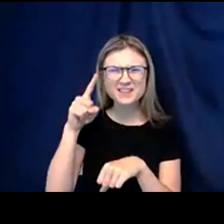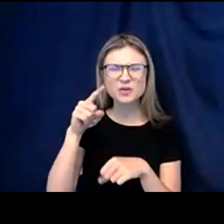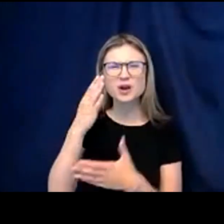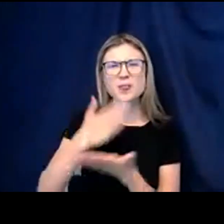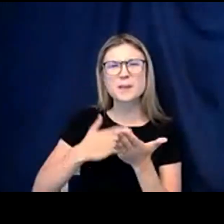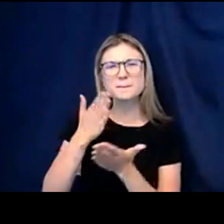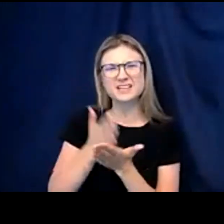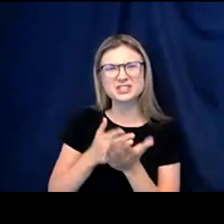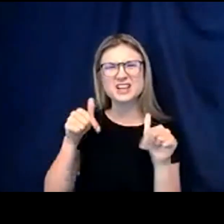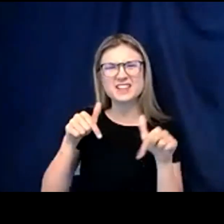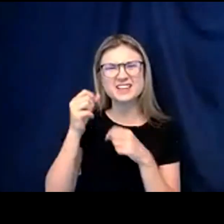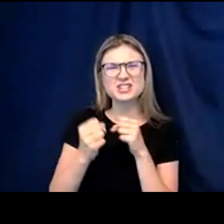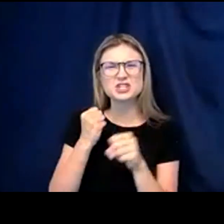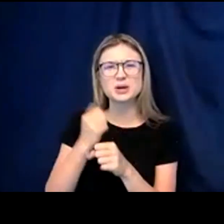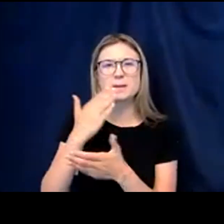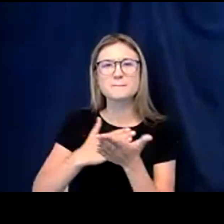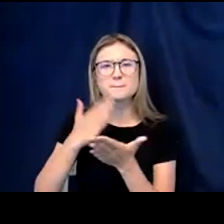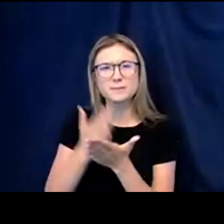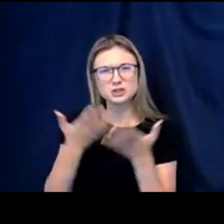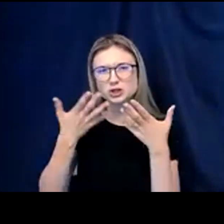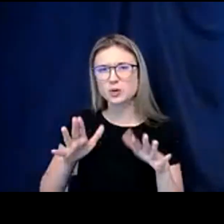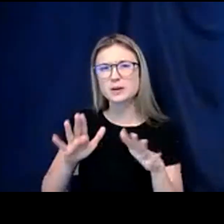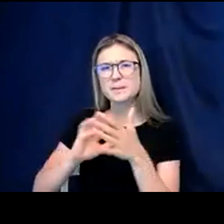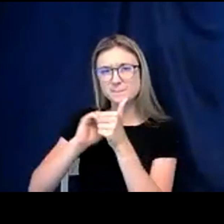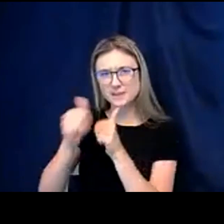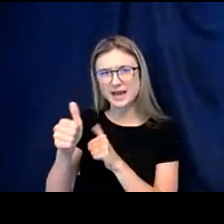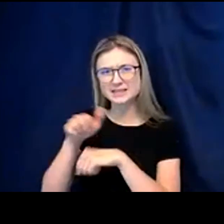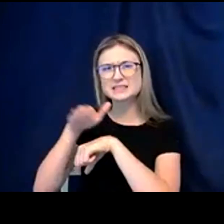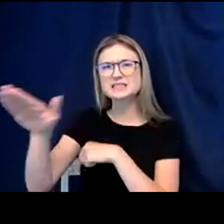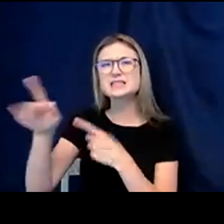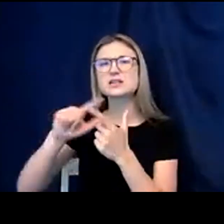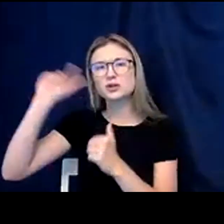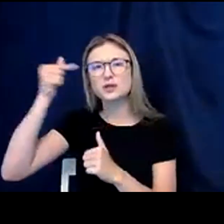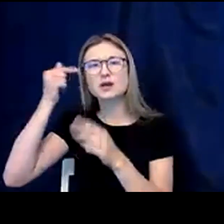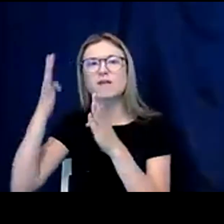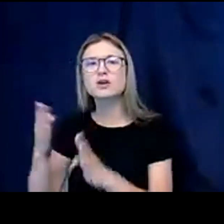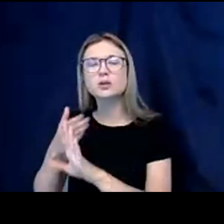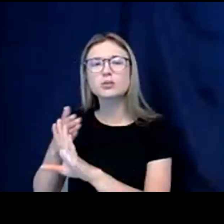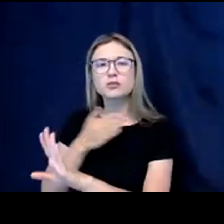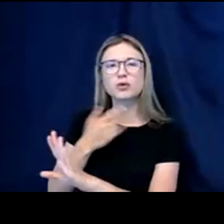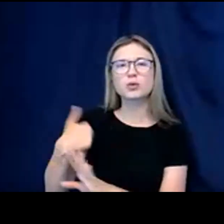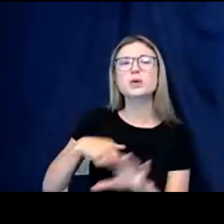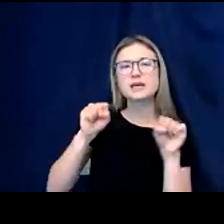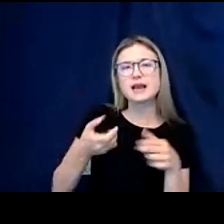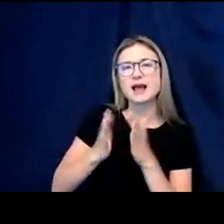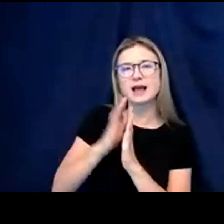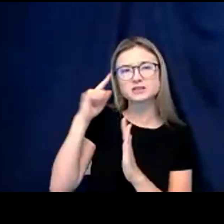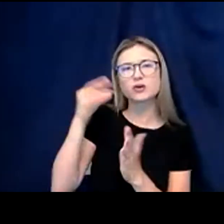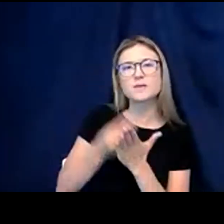of passed and sent to the governor before we could get an appropriation for this bill. And so given